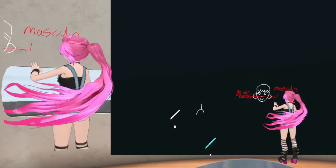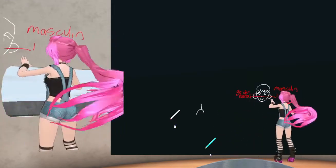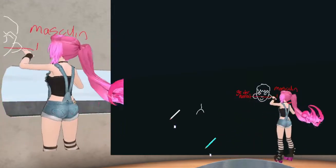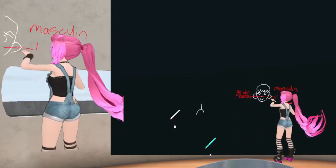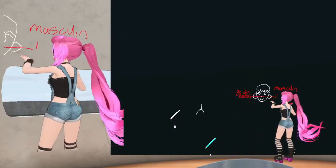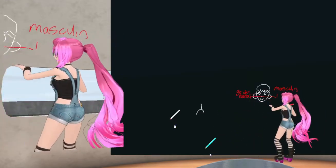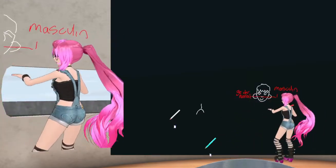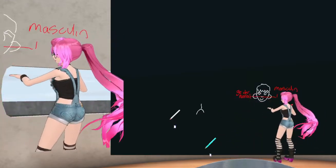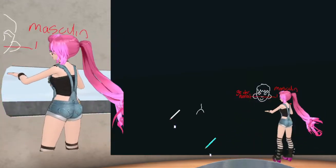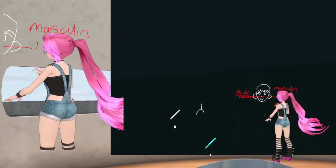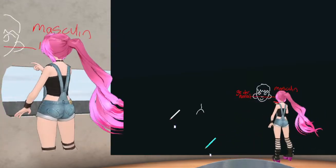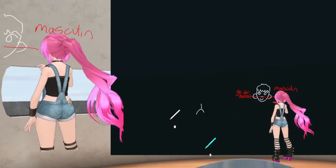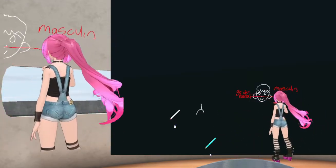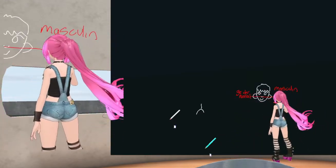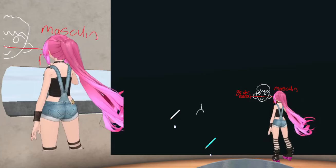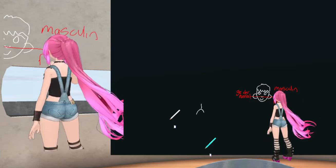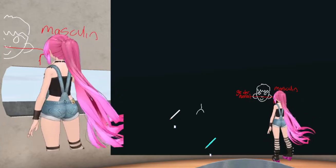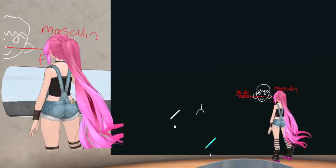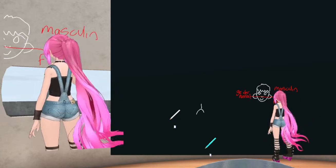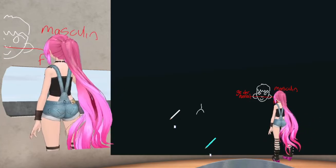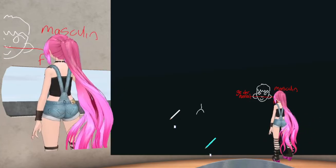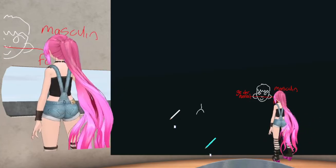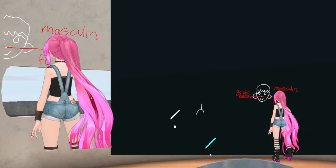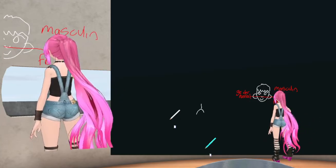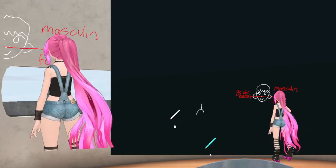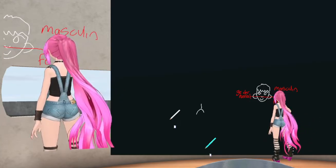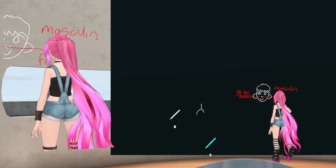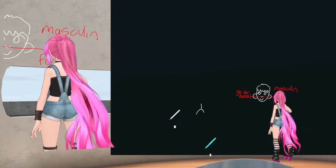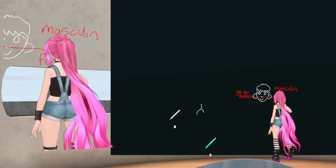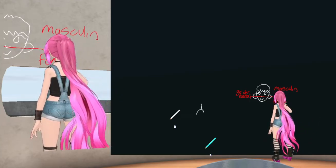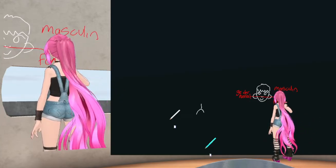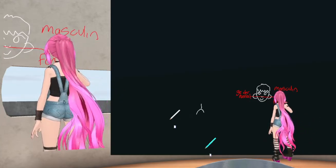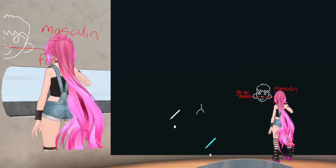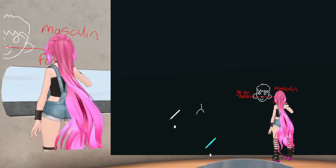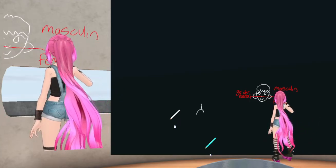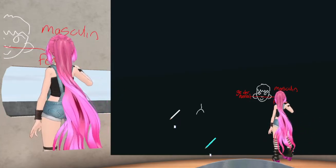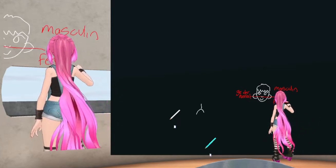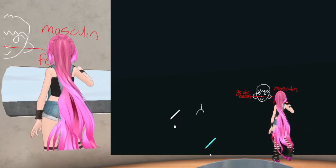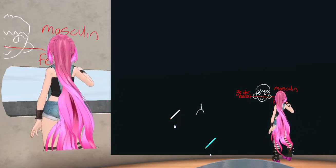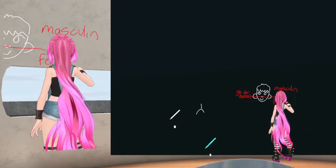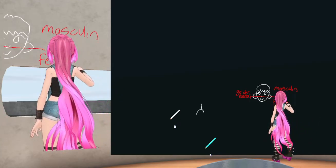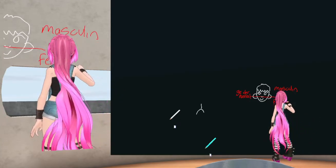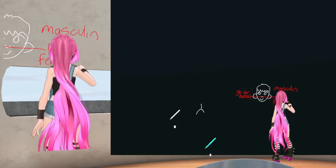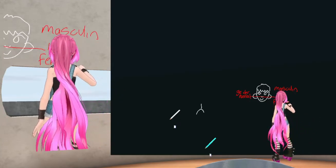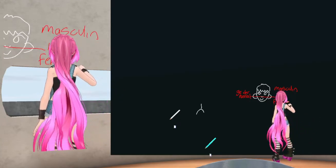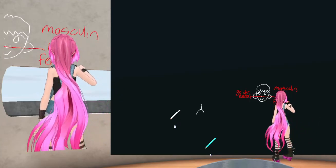Everything below this line is feminine.